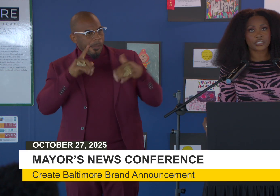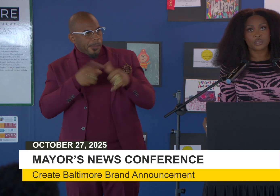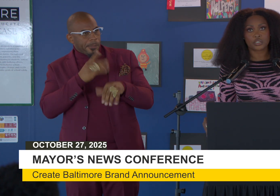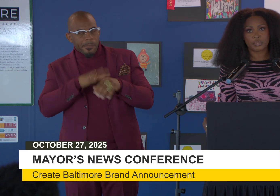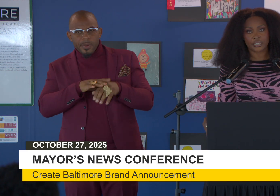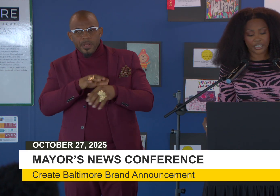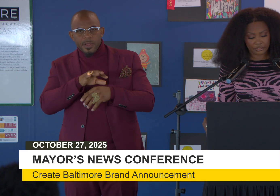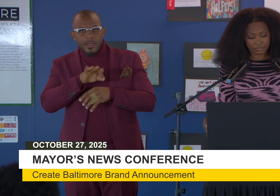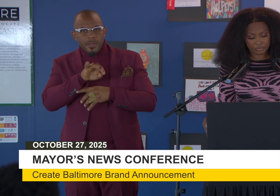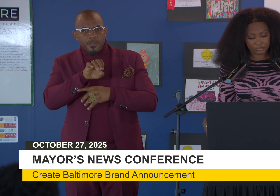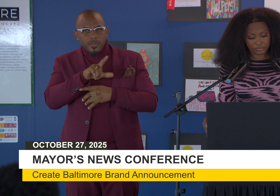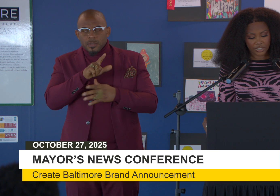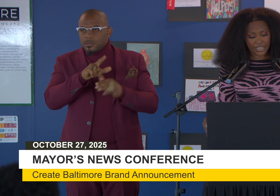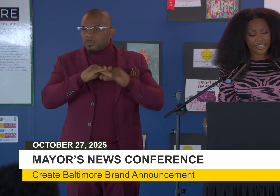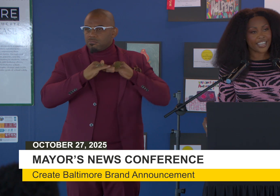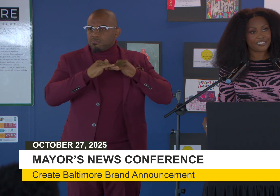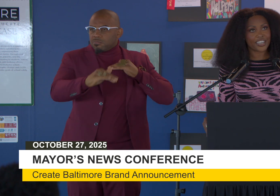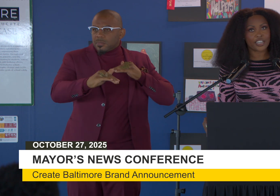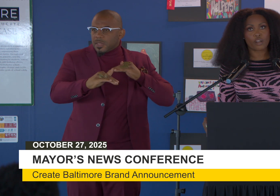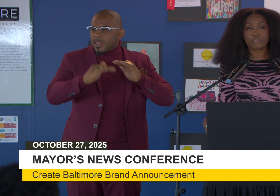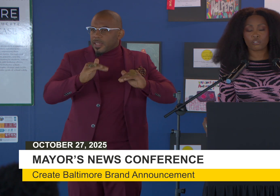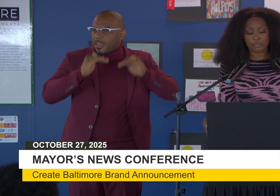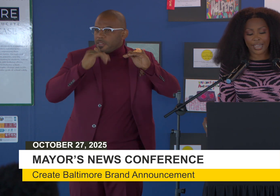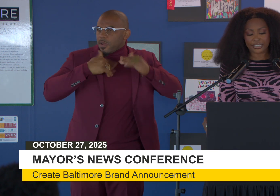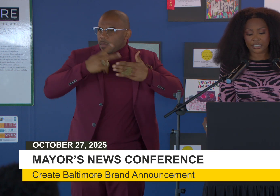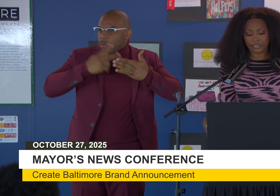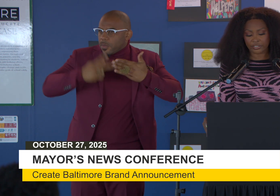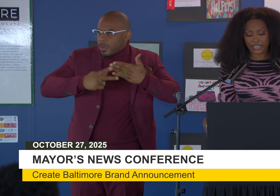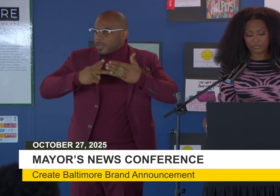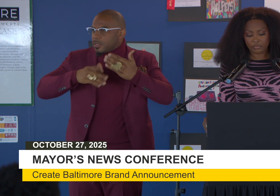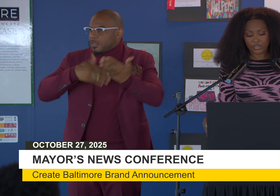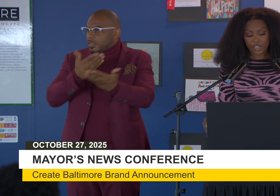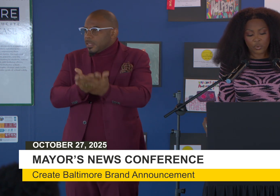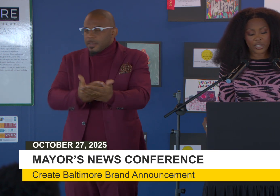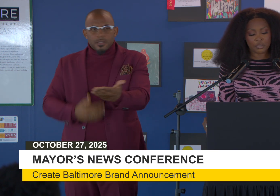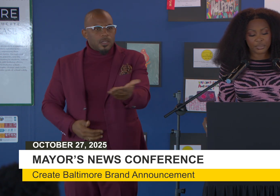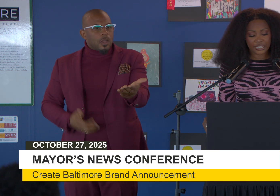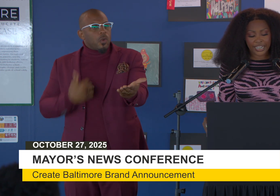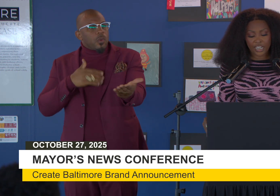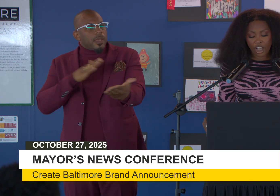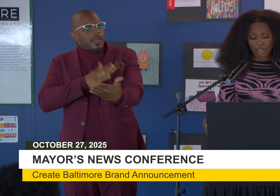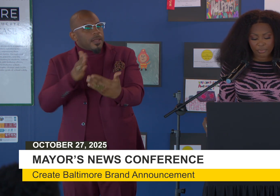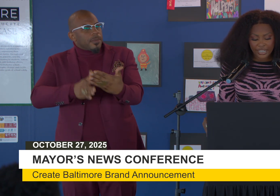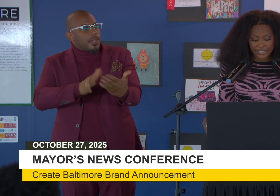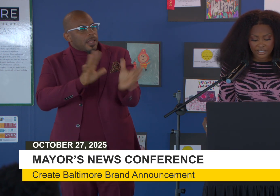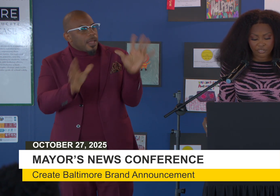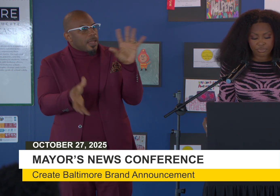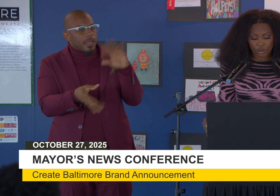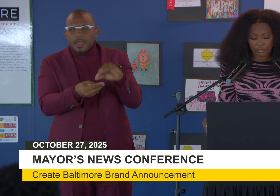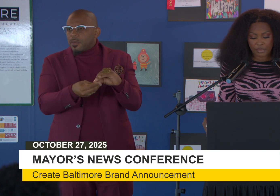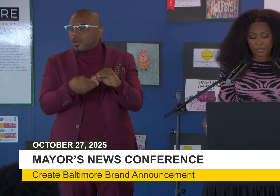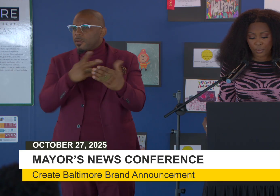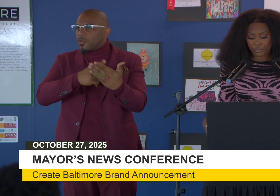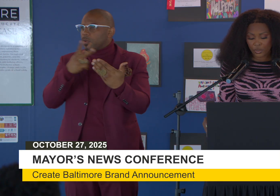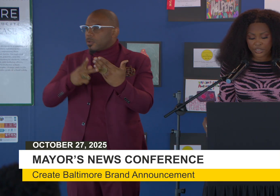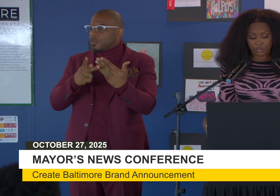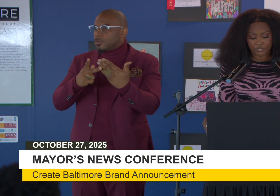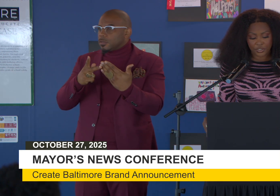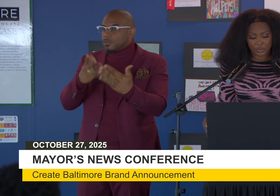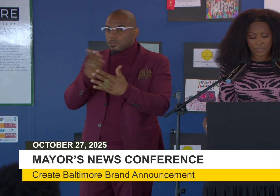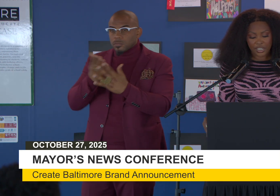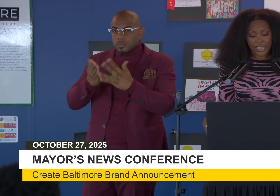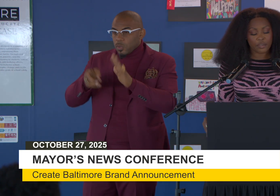on fiscal stability and elevating our programmatic delivery. We completed a comprehensive program and